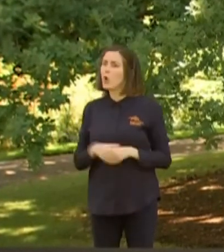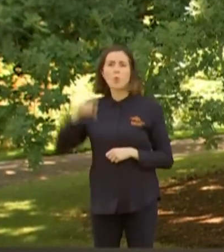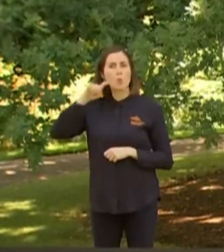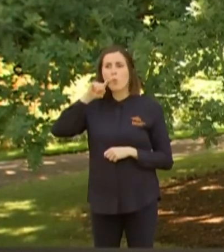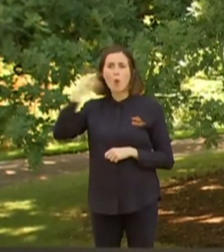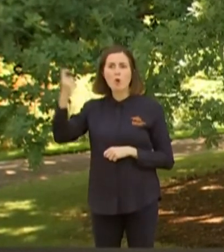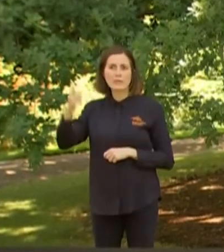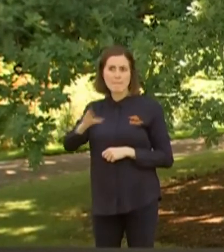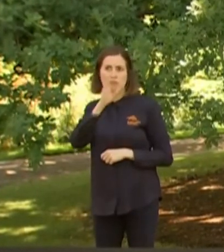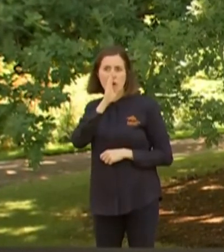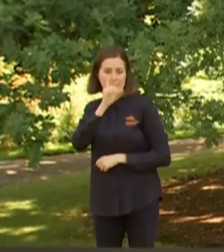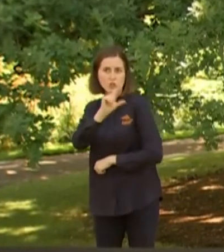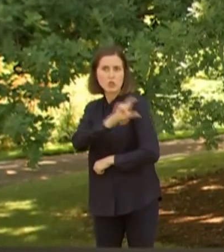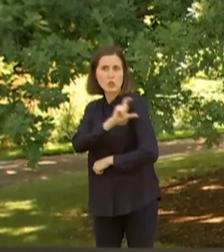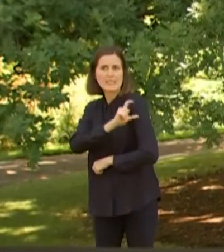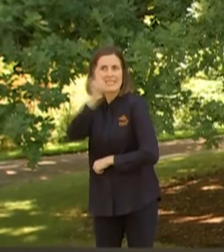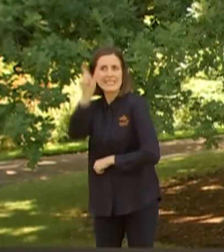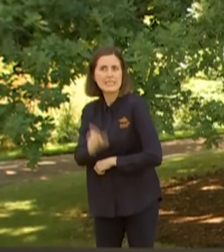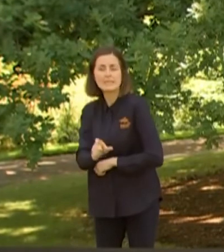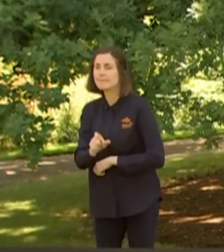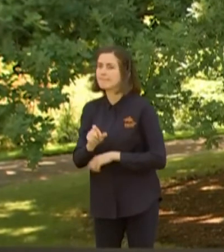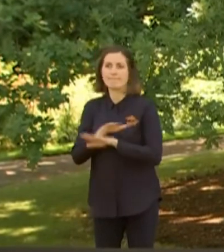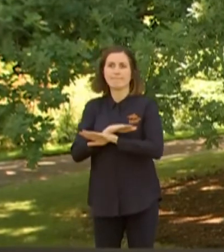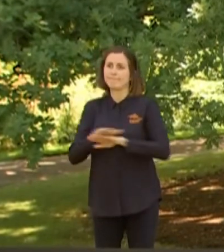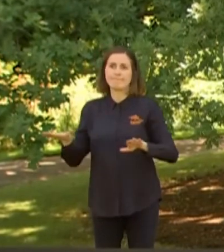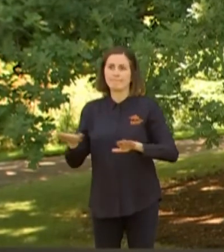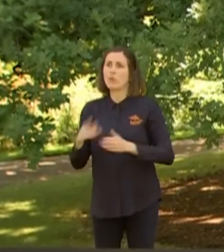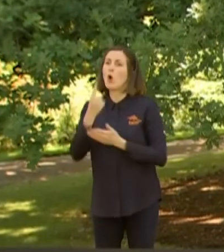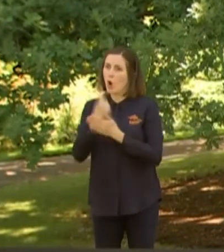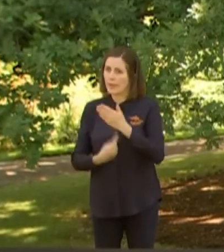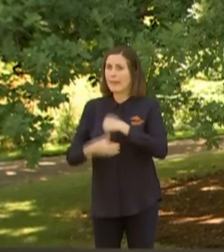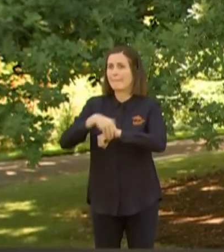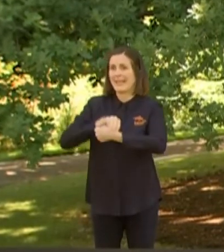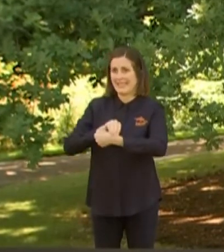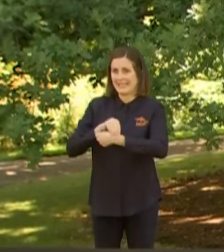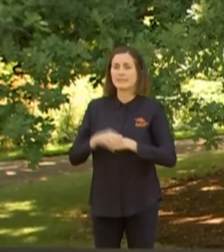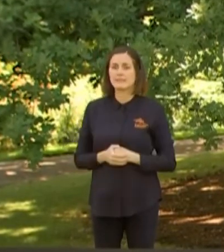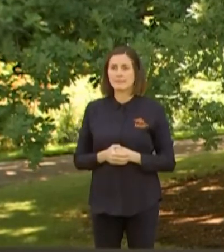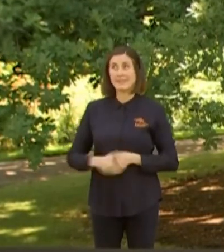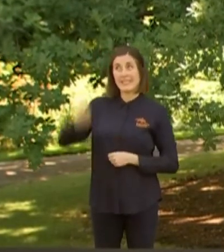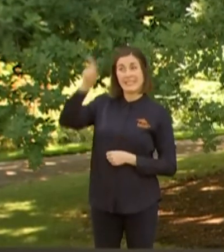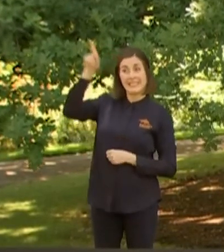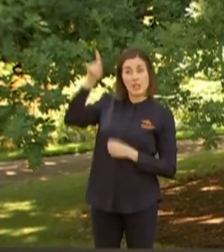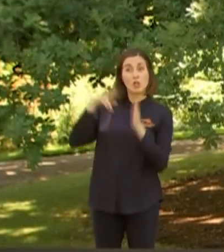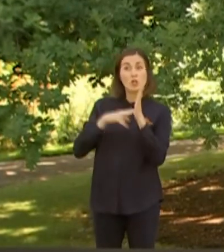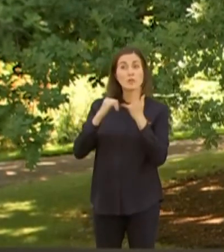whatsoever. That makes it a very different model to, for instance, what's being run in Sydney, but we